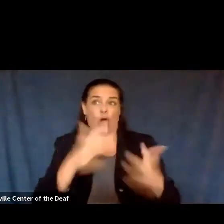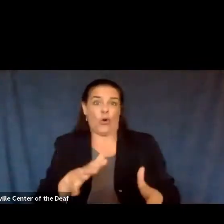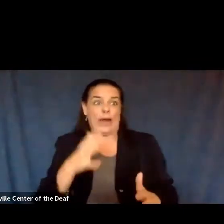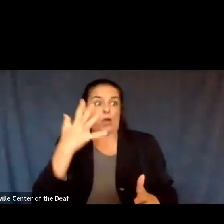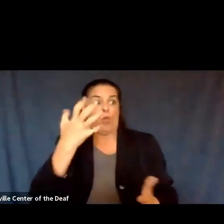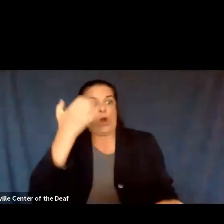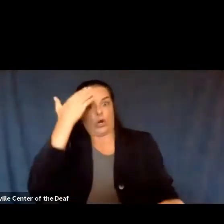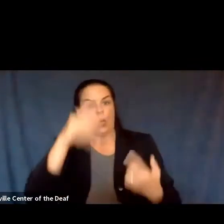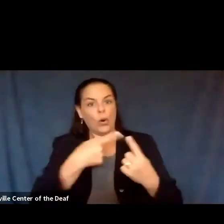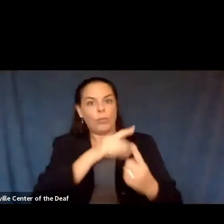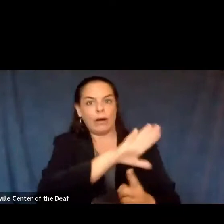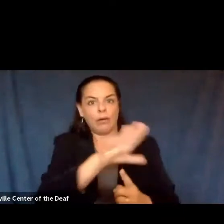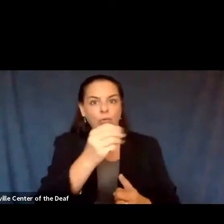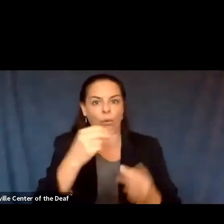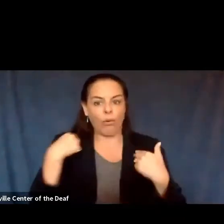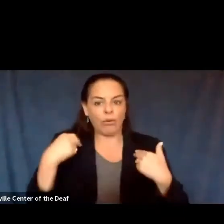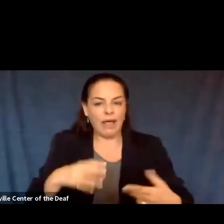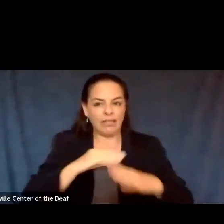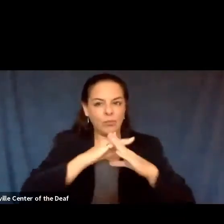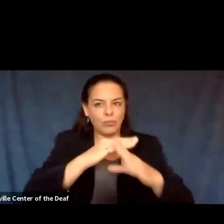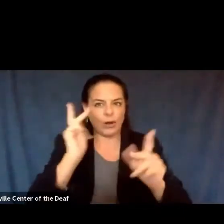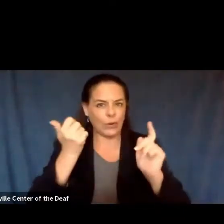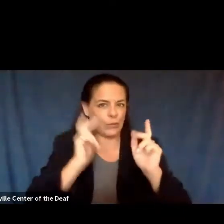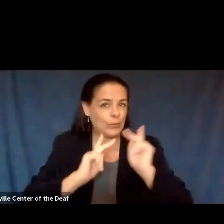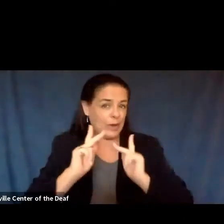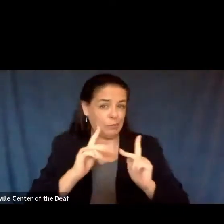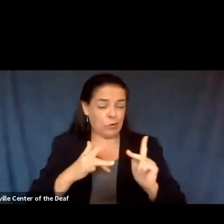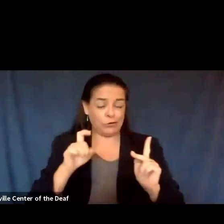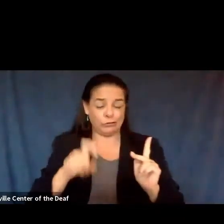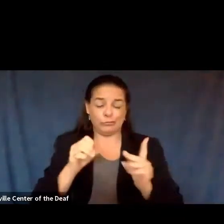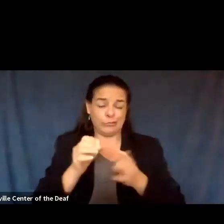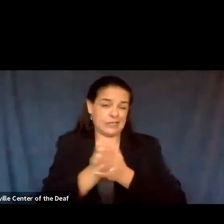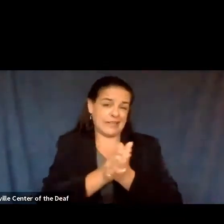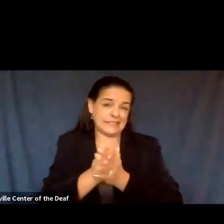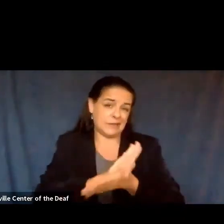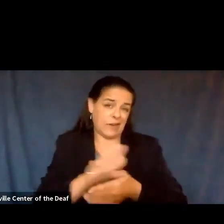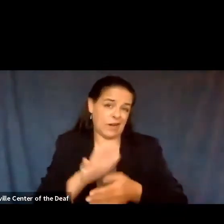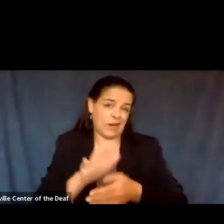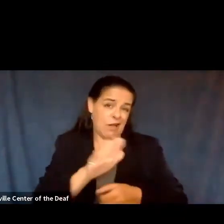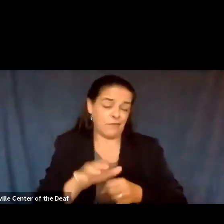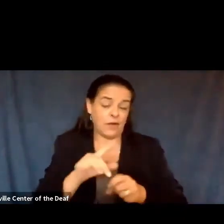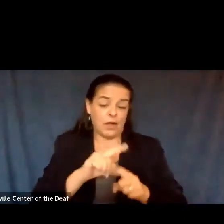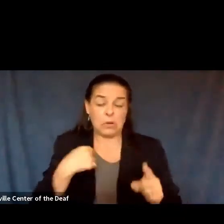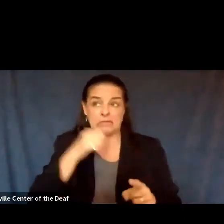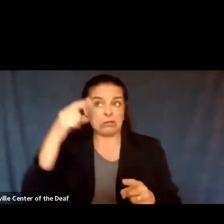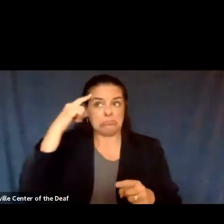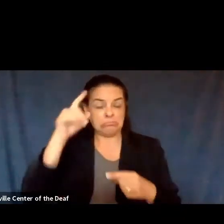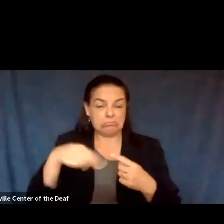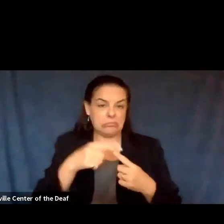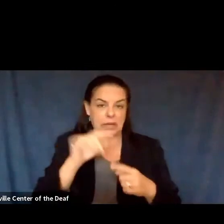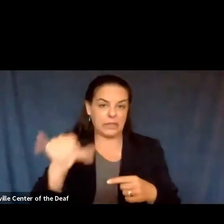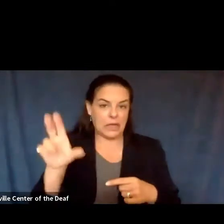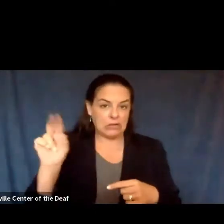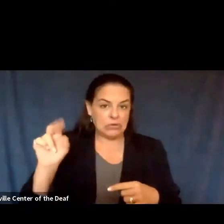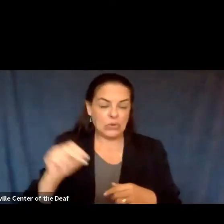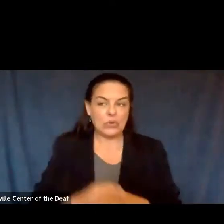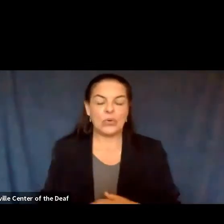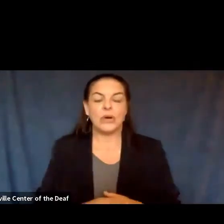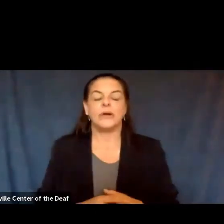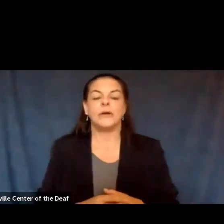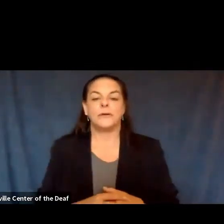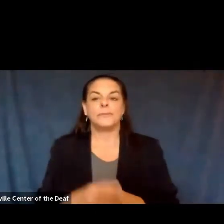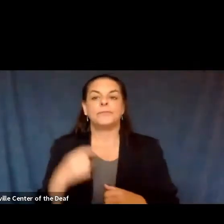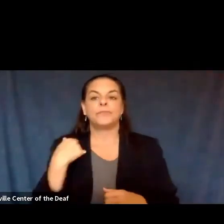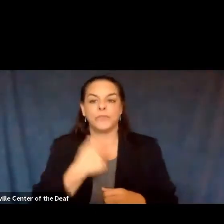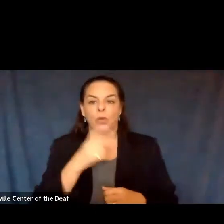protect others, I would think would be an incentive. But we have not thought about that. We have